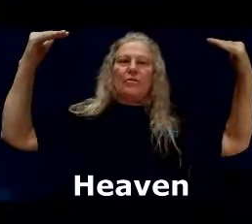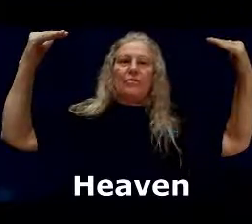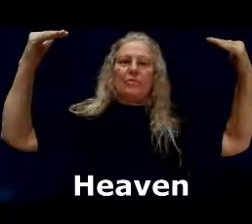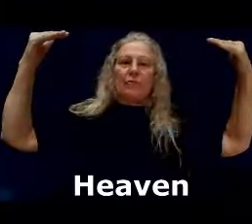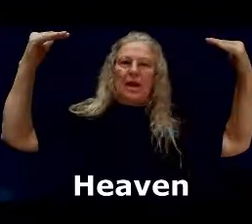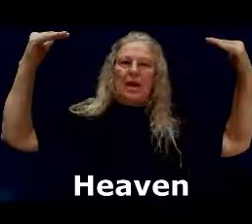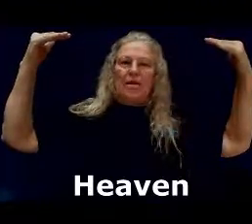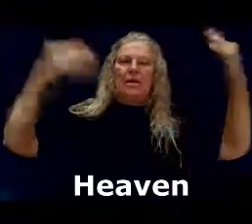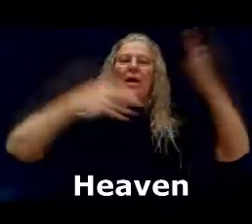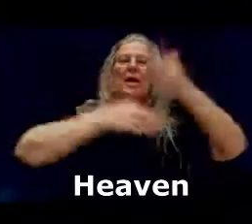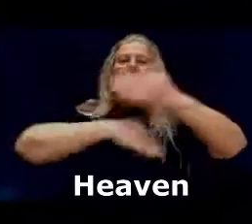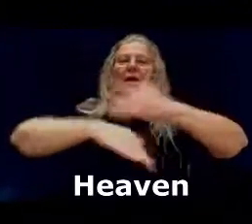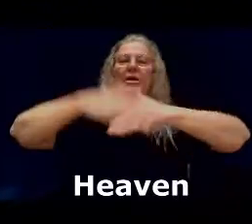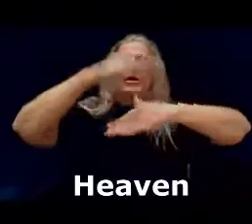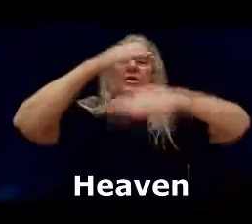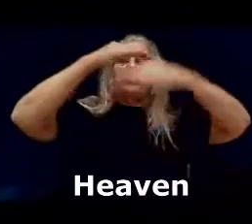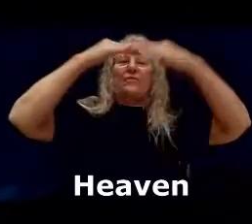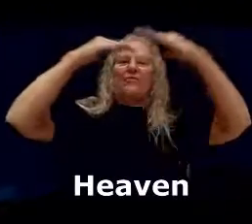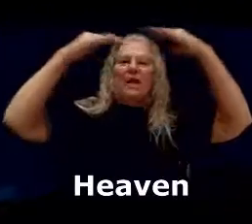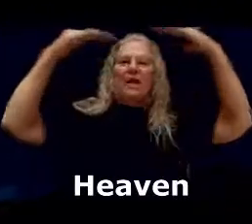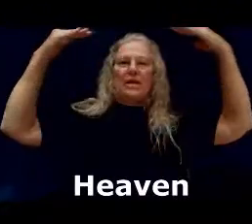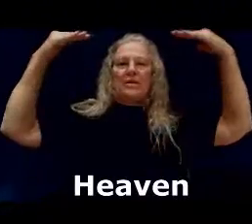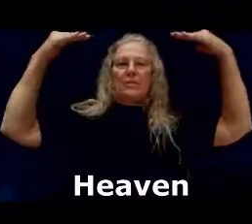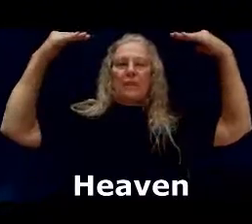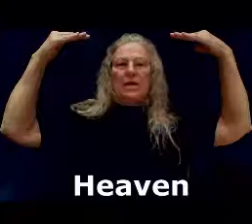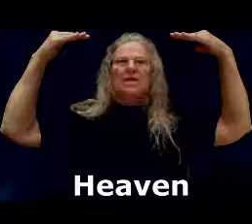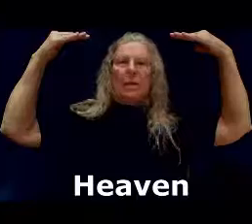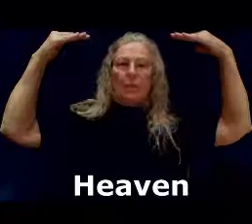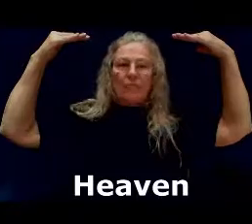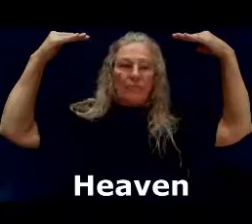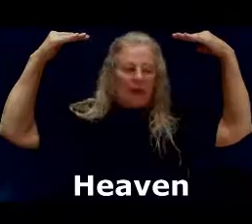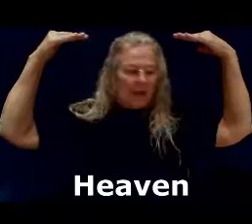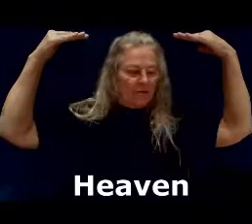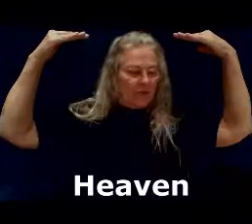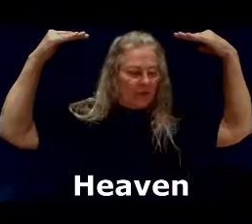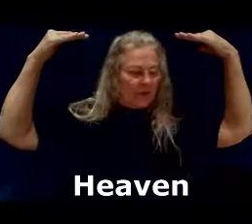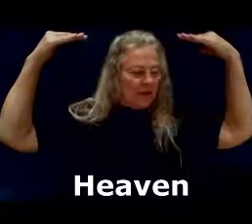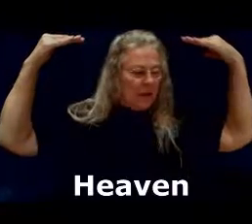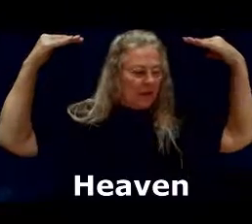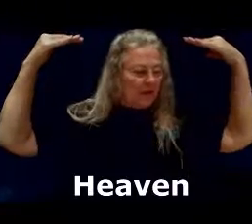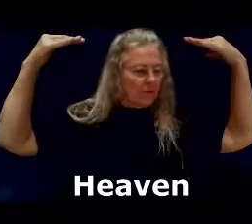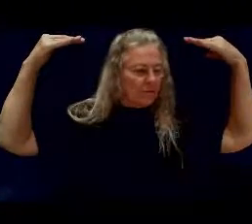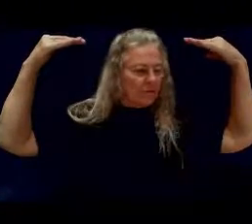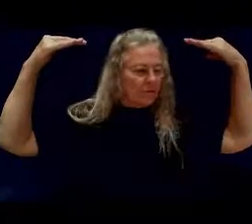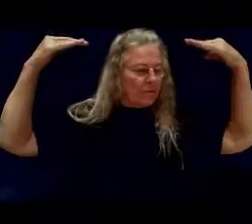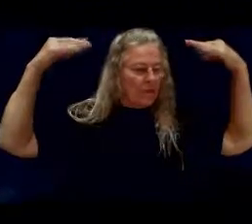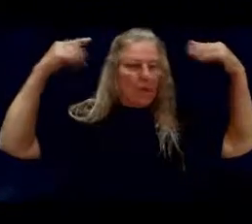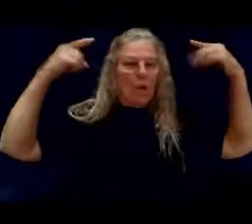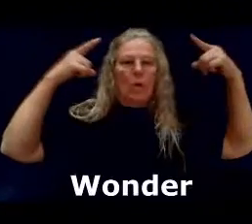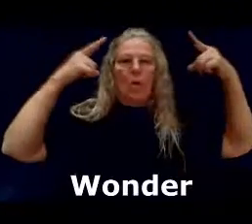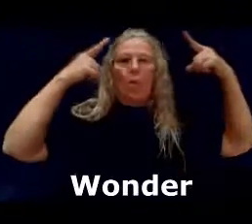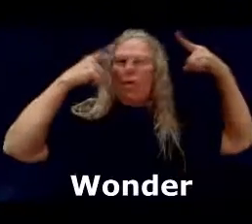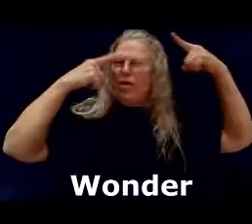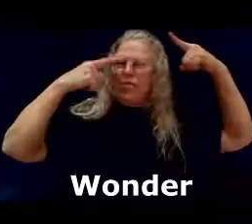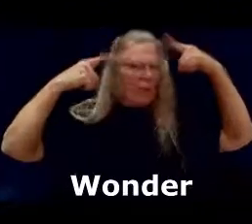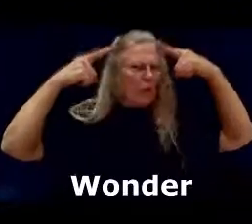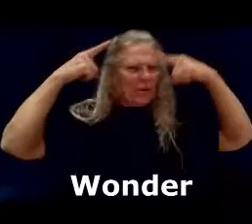your head. It's defining the space above your head as heaven. Wandering.